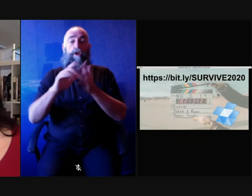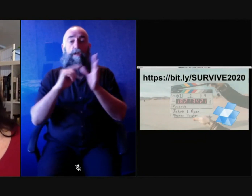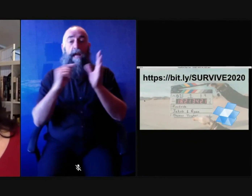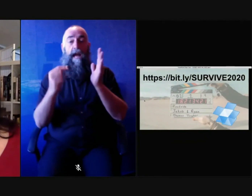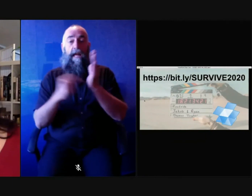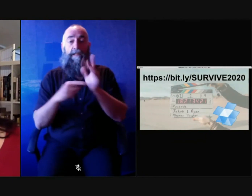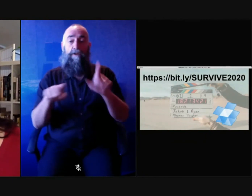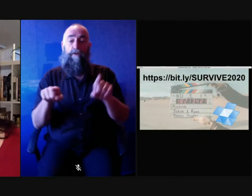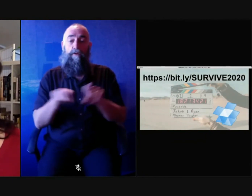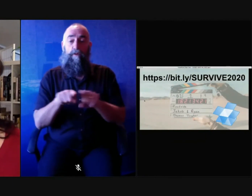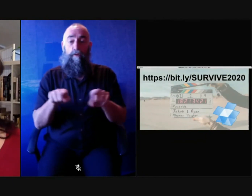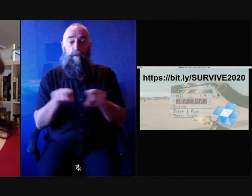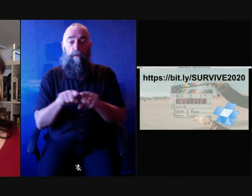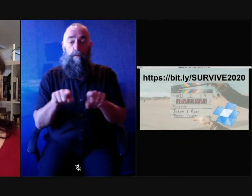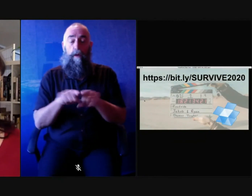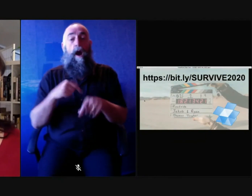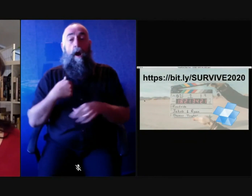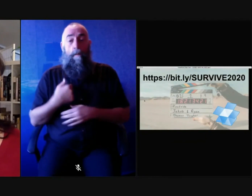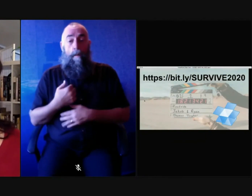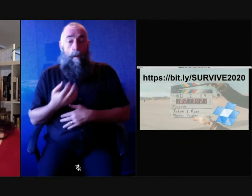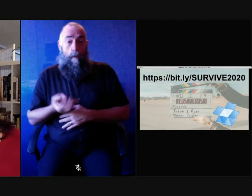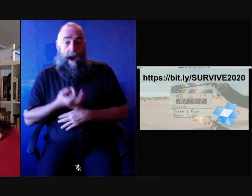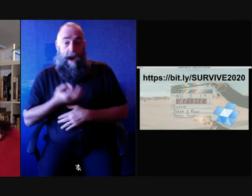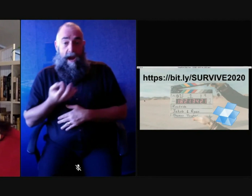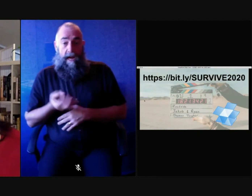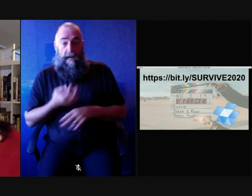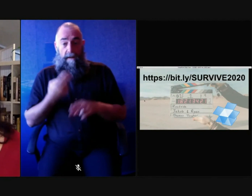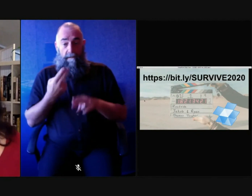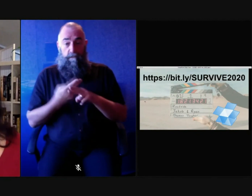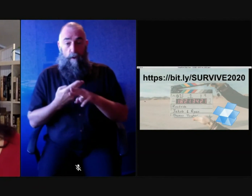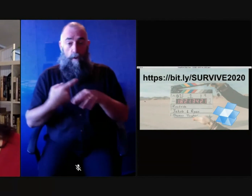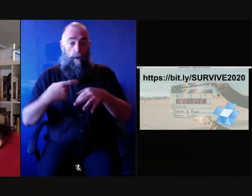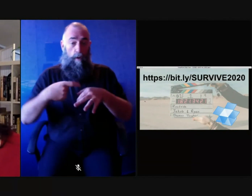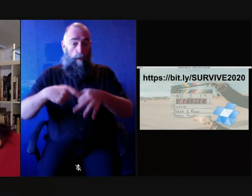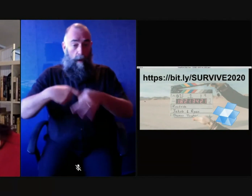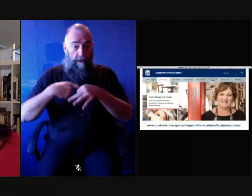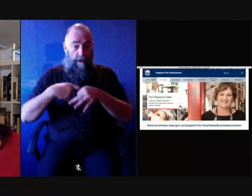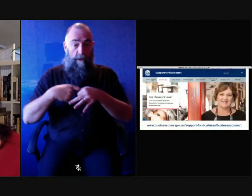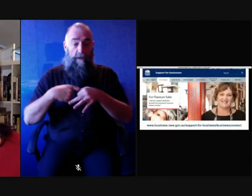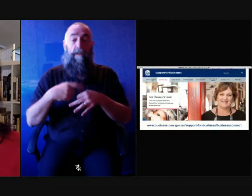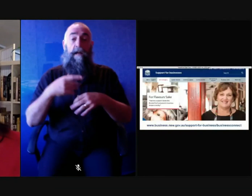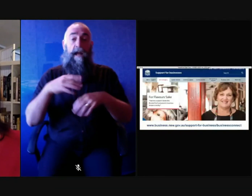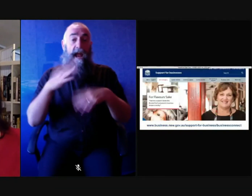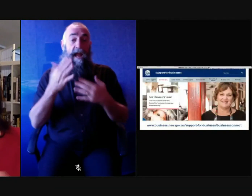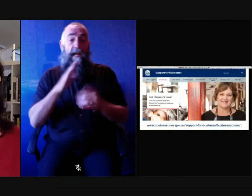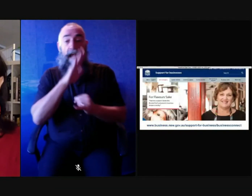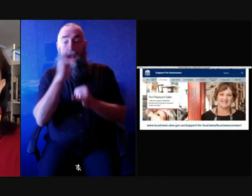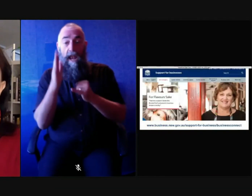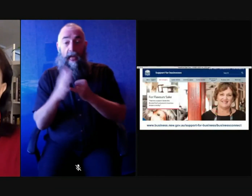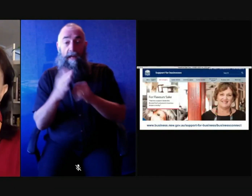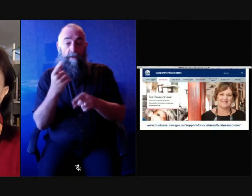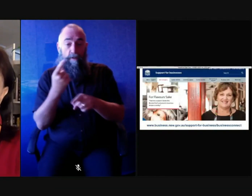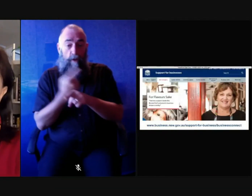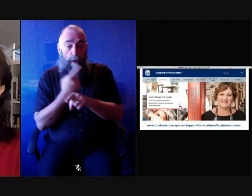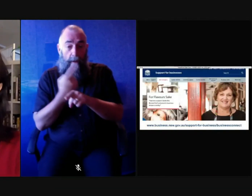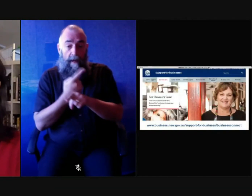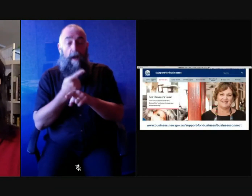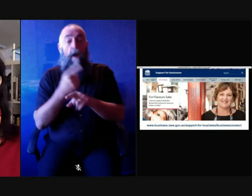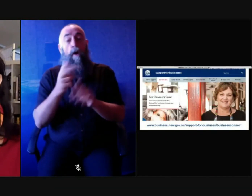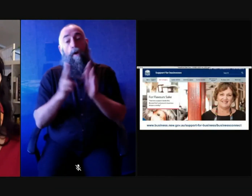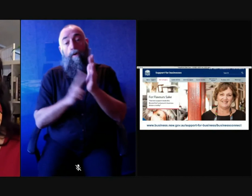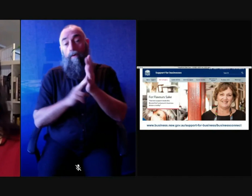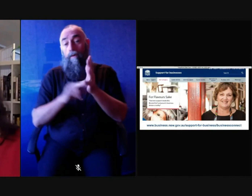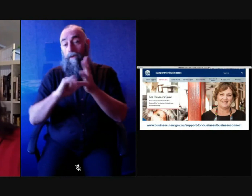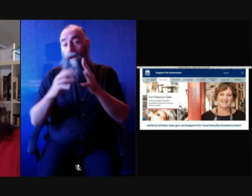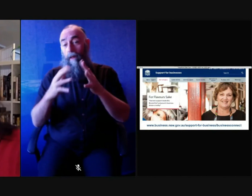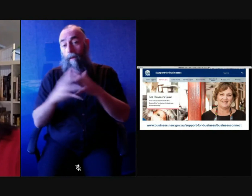While I'm waiting for questions or any final comments, once again, I want to remind you that the New South Wales government has a